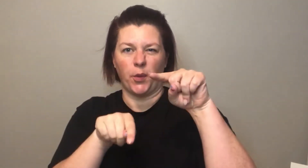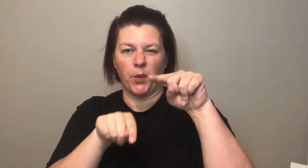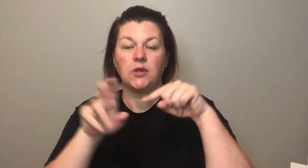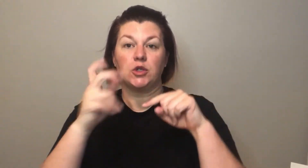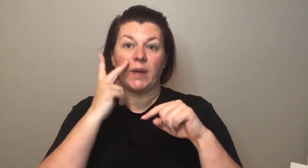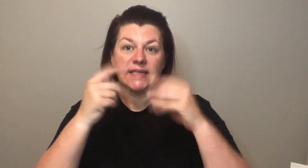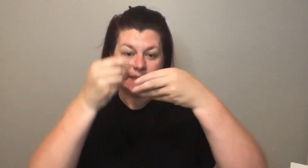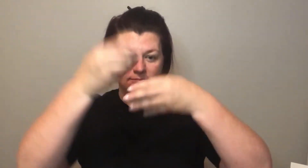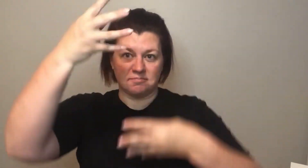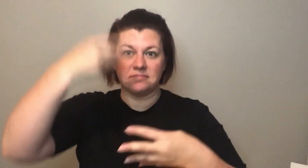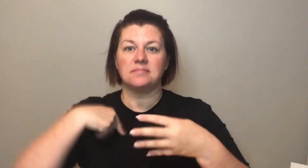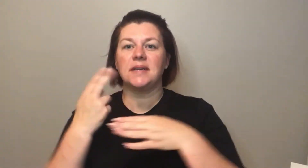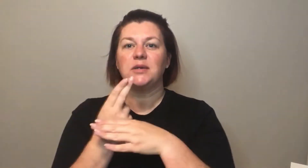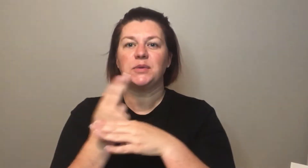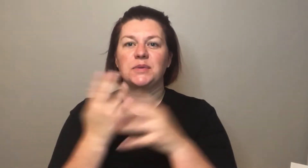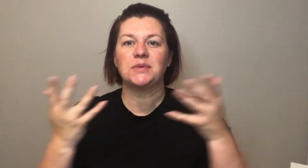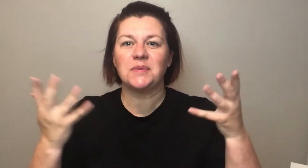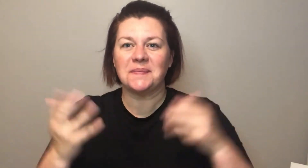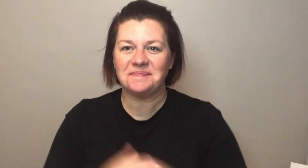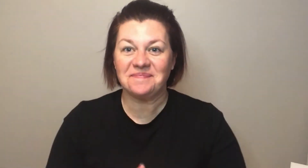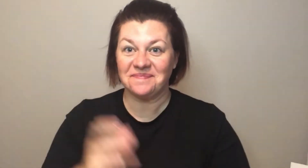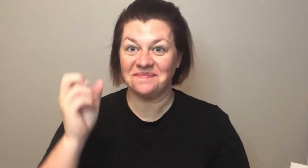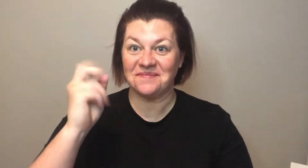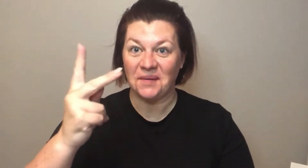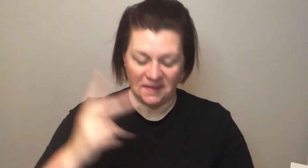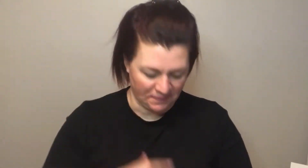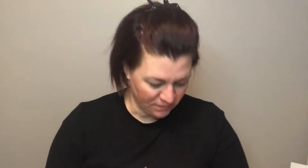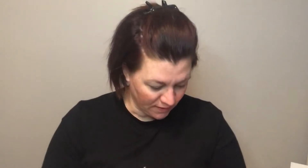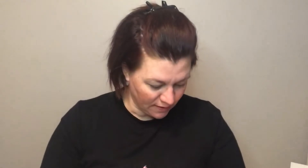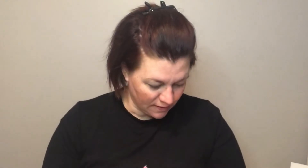below so that you can see everything that I'm using today, okay?